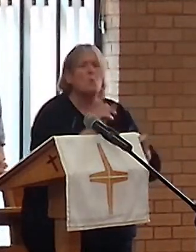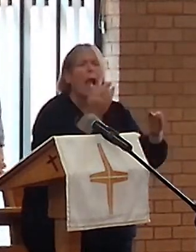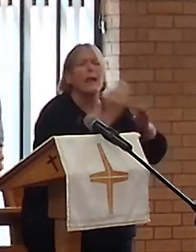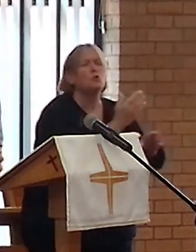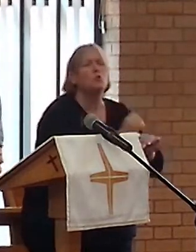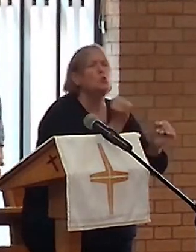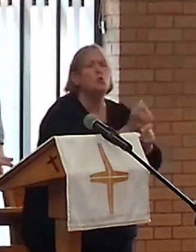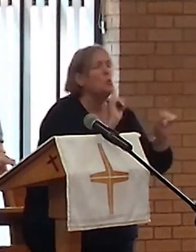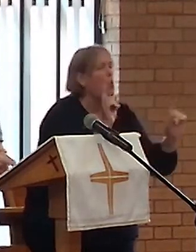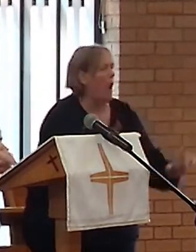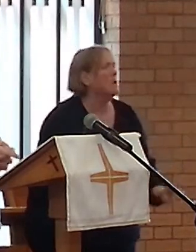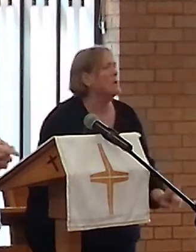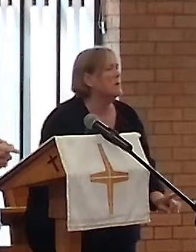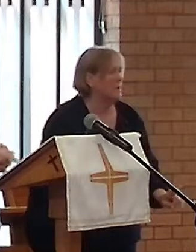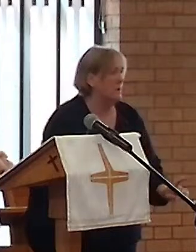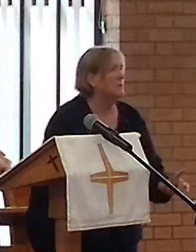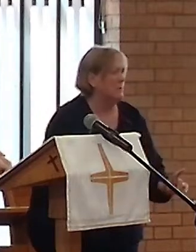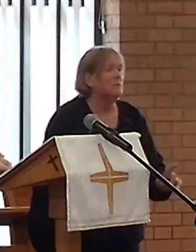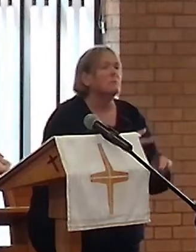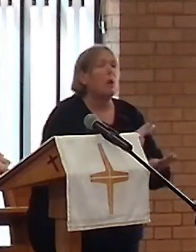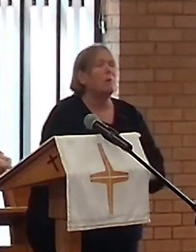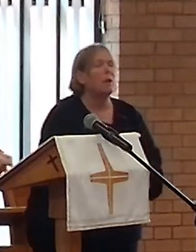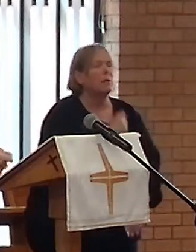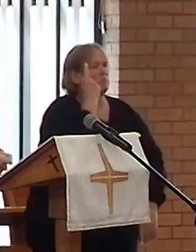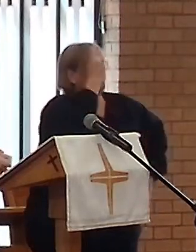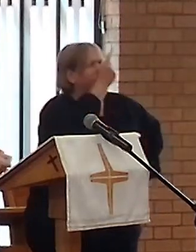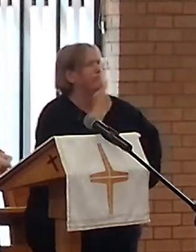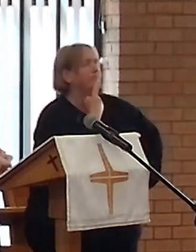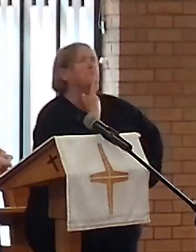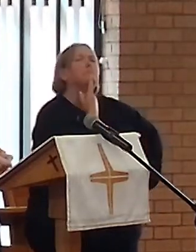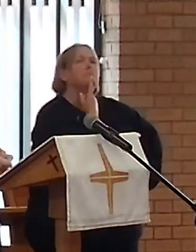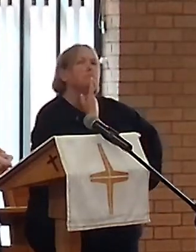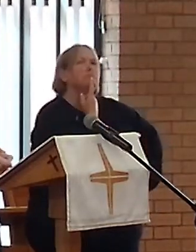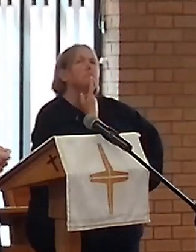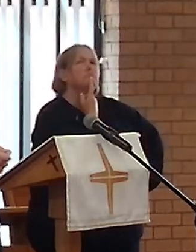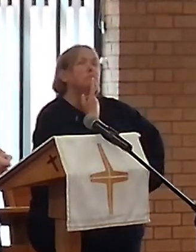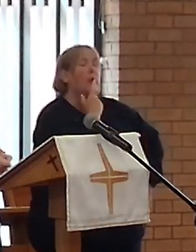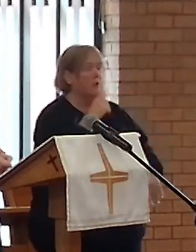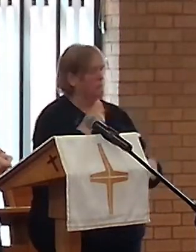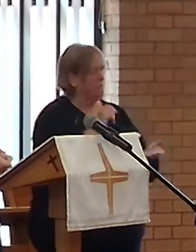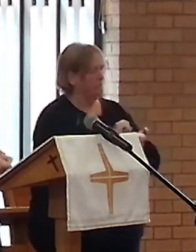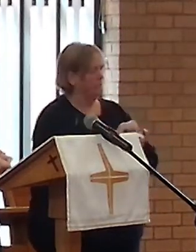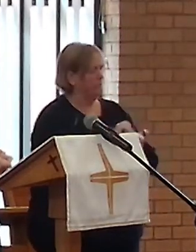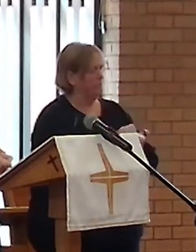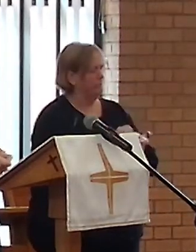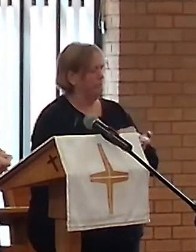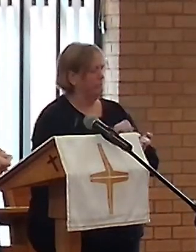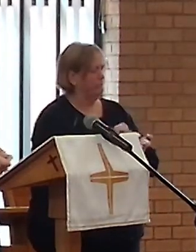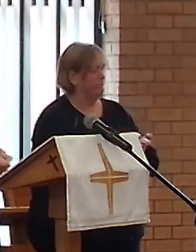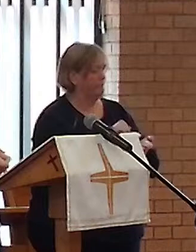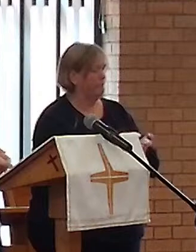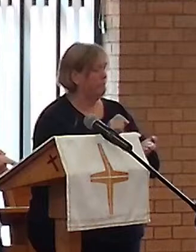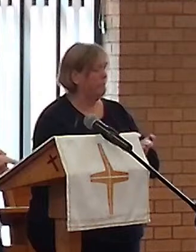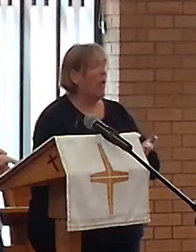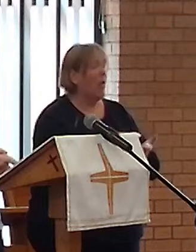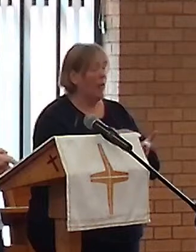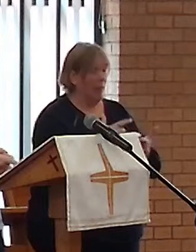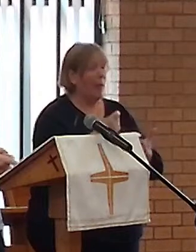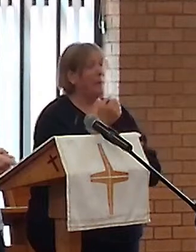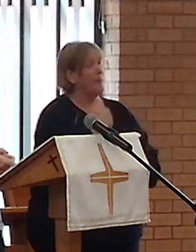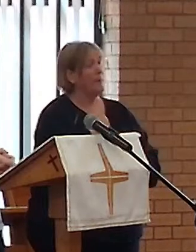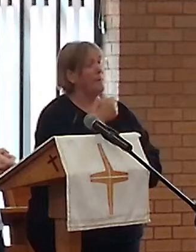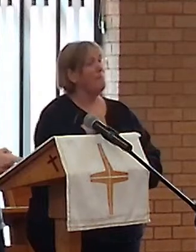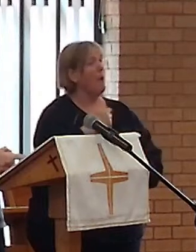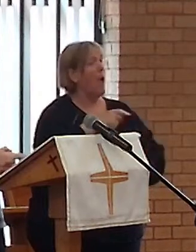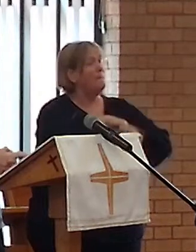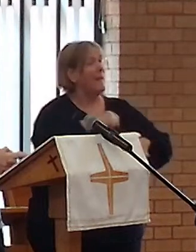The police officer thought for a moment, picked up his pen and wrote, I would take off my uniform